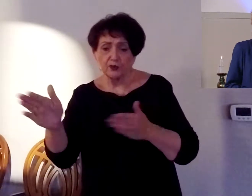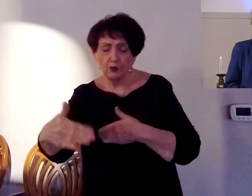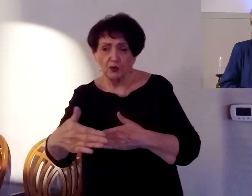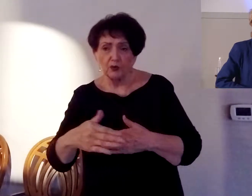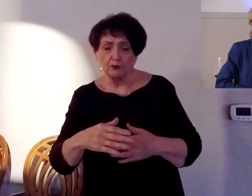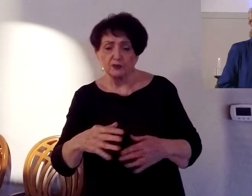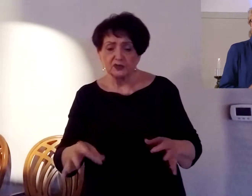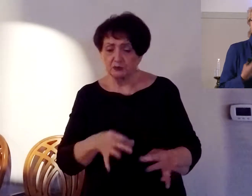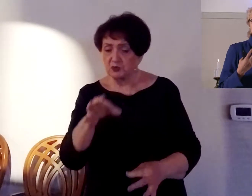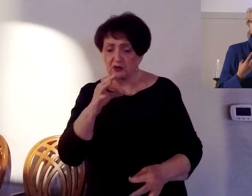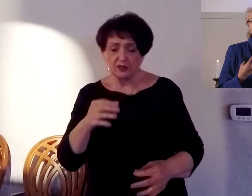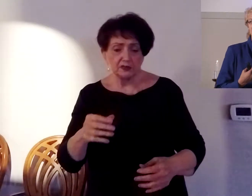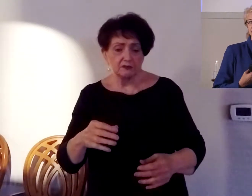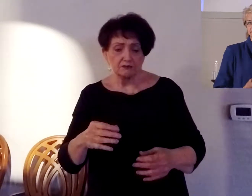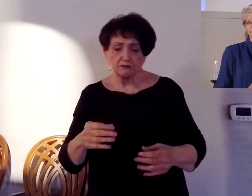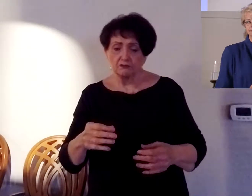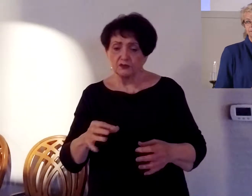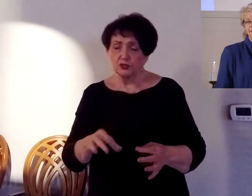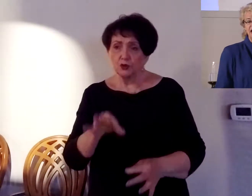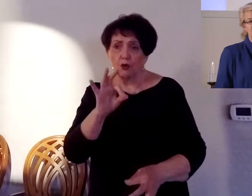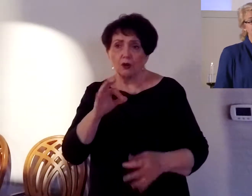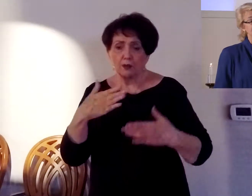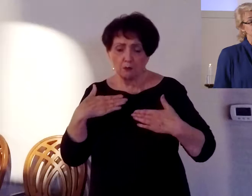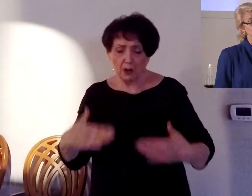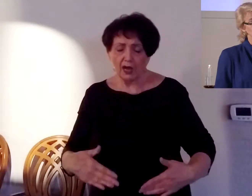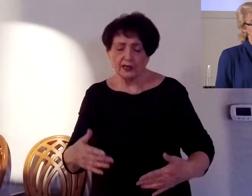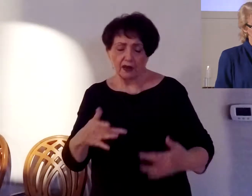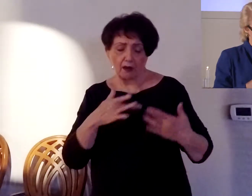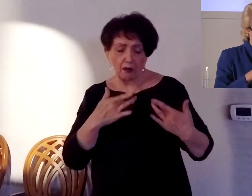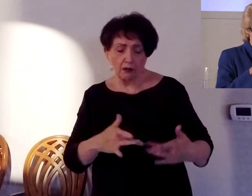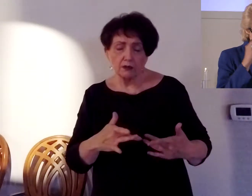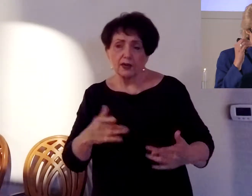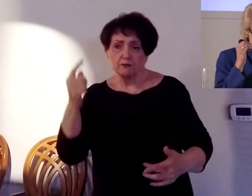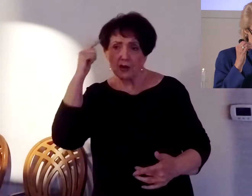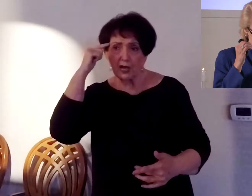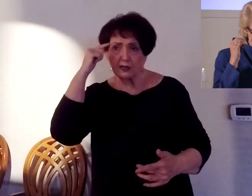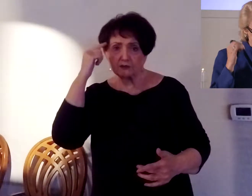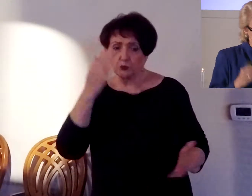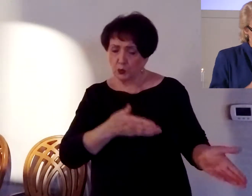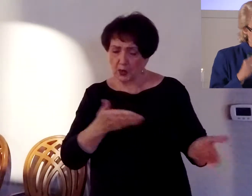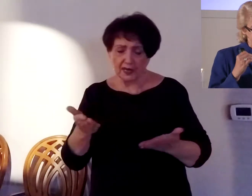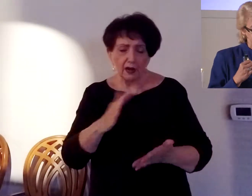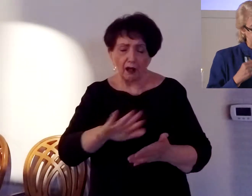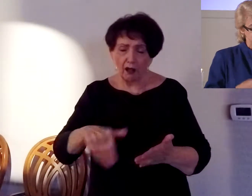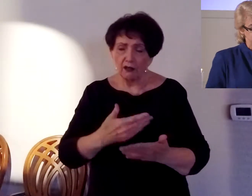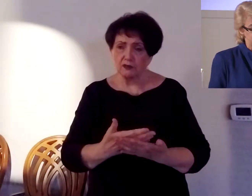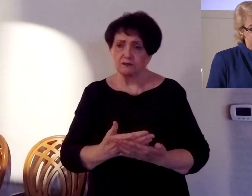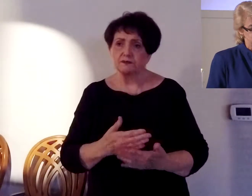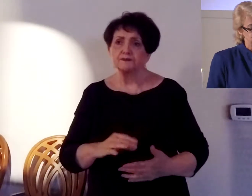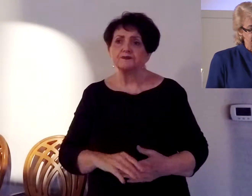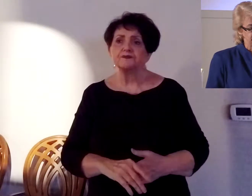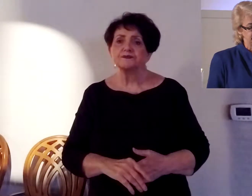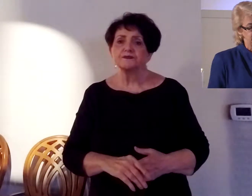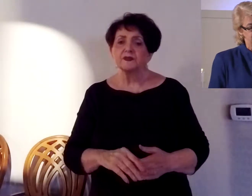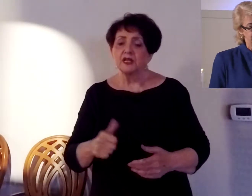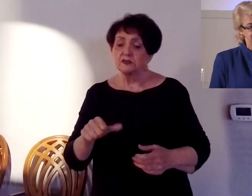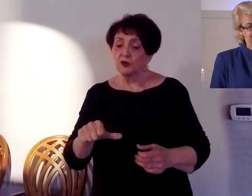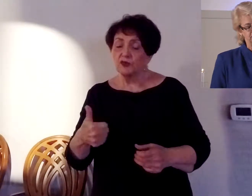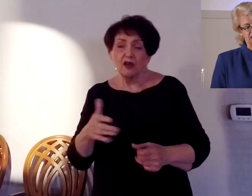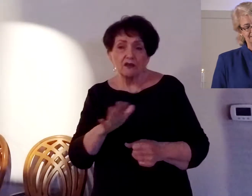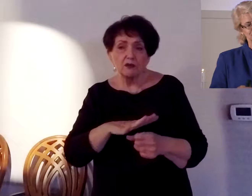soul, and body, heart and mind. And so the other place that is